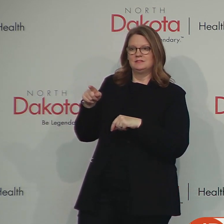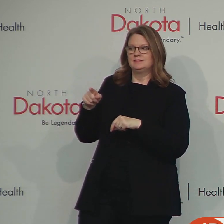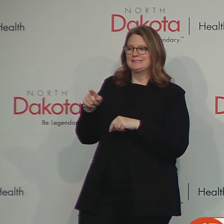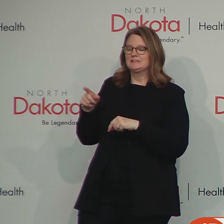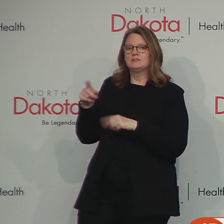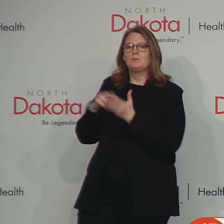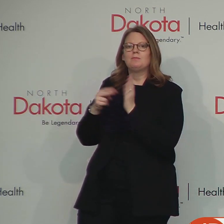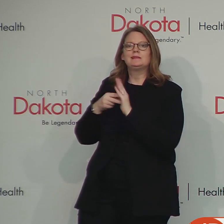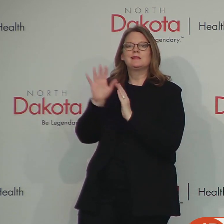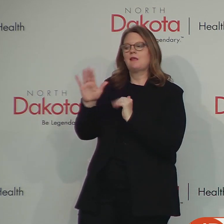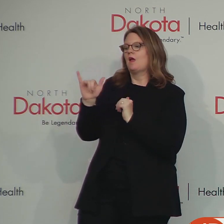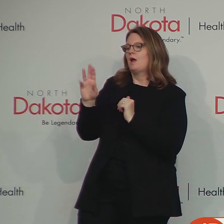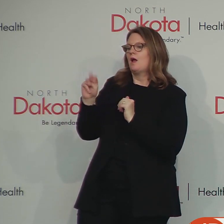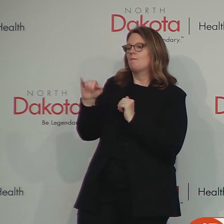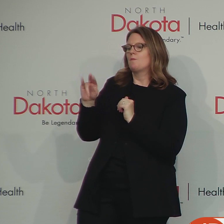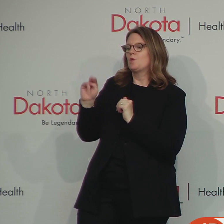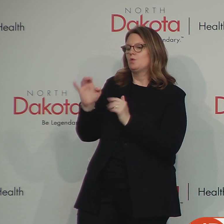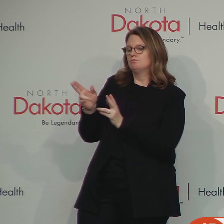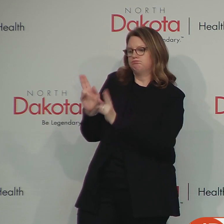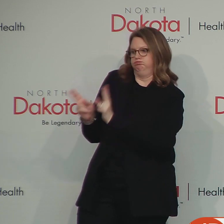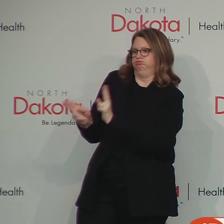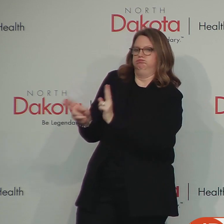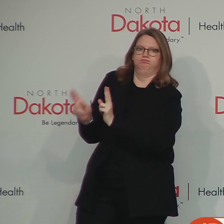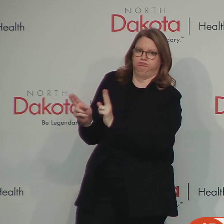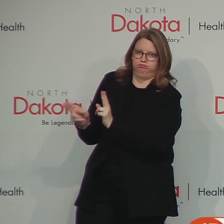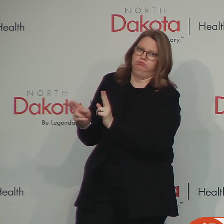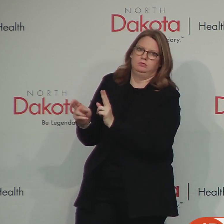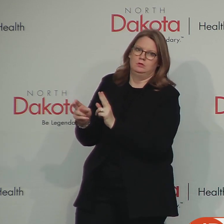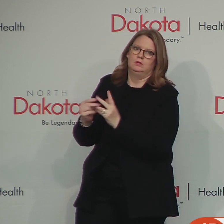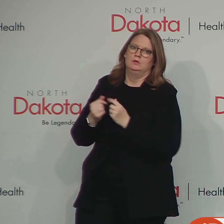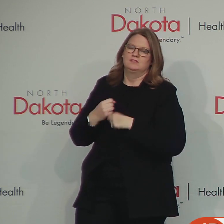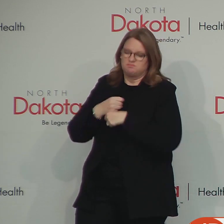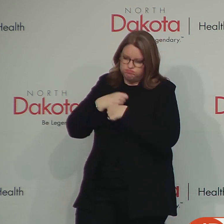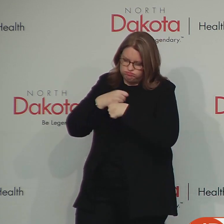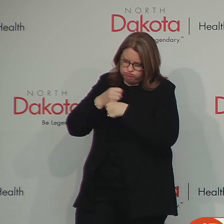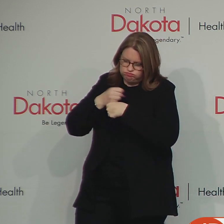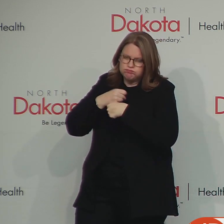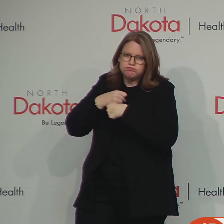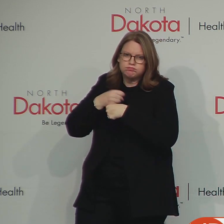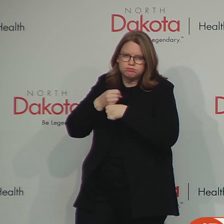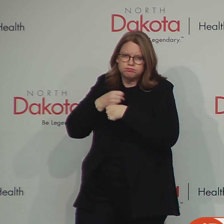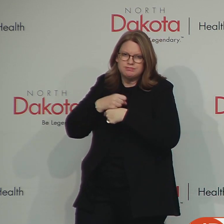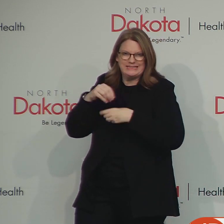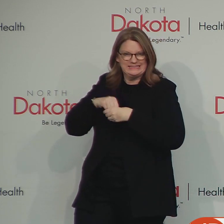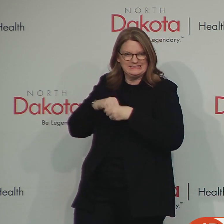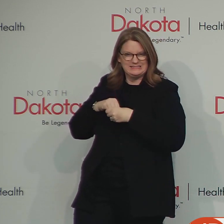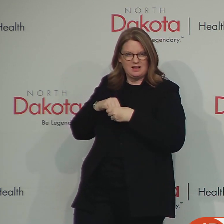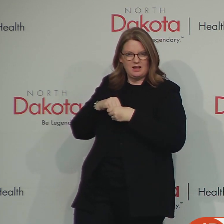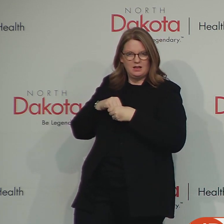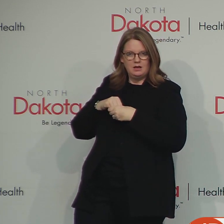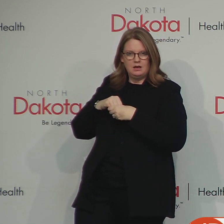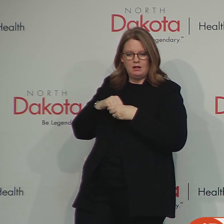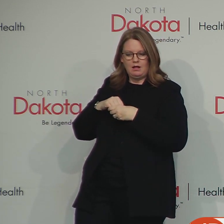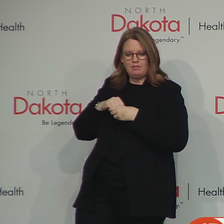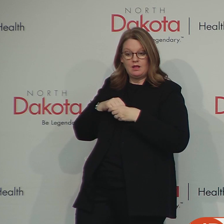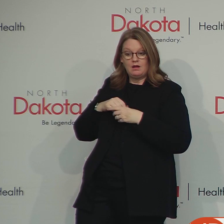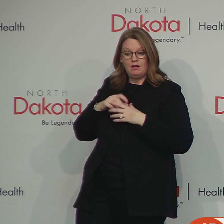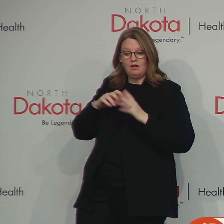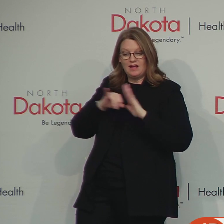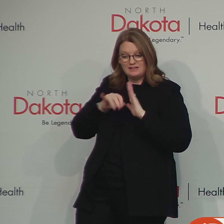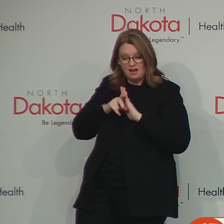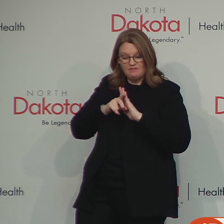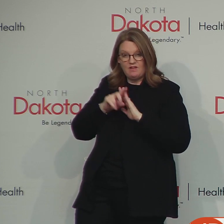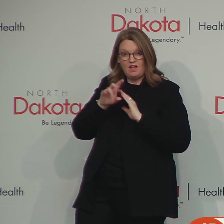that head start, buying them critical time for their own natural immune system to make antibodies and fight the